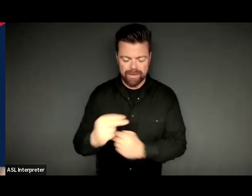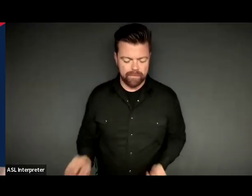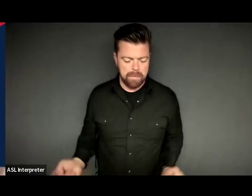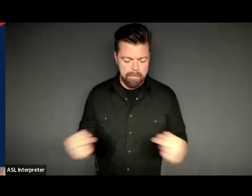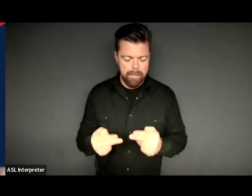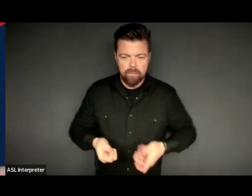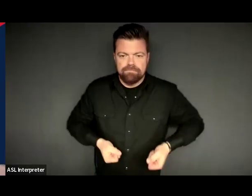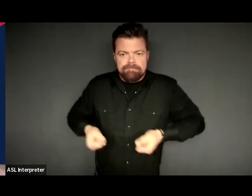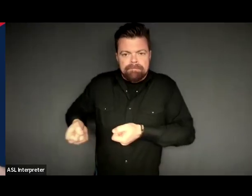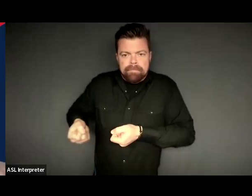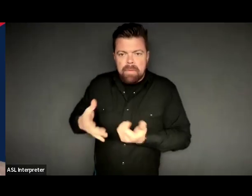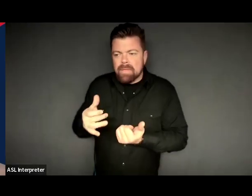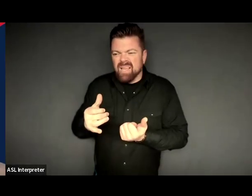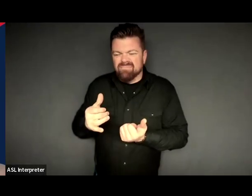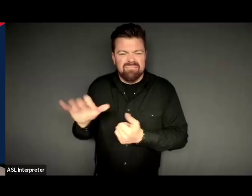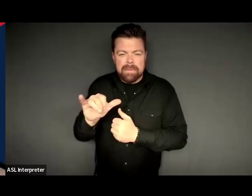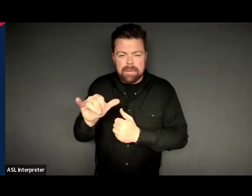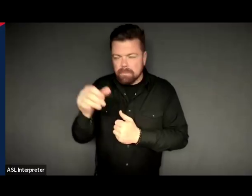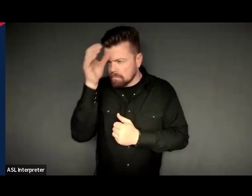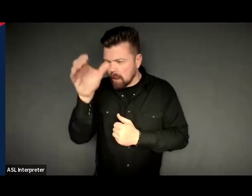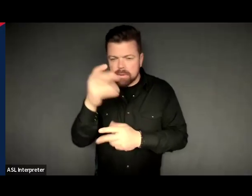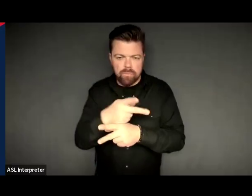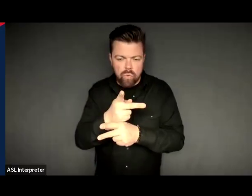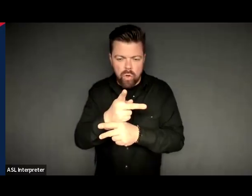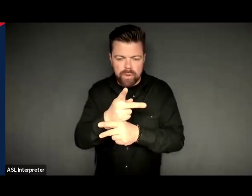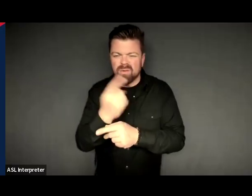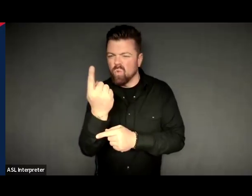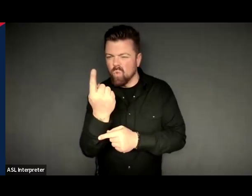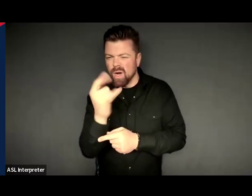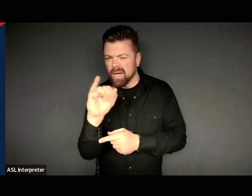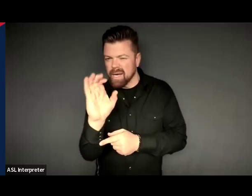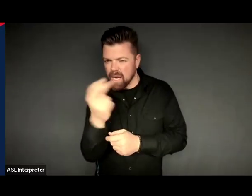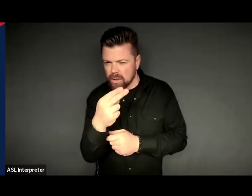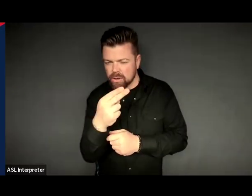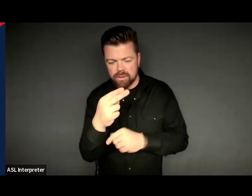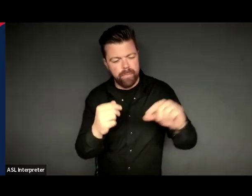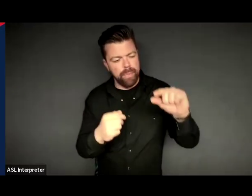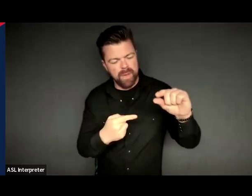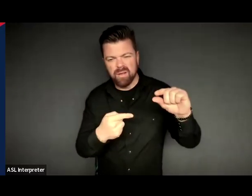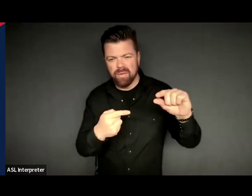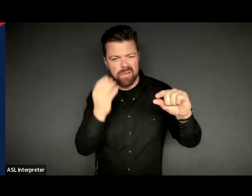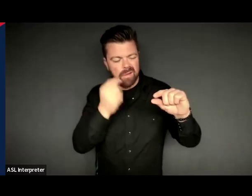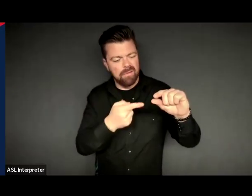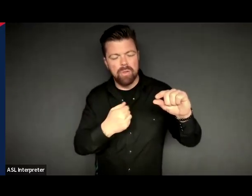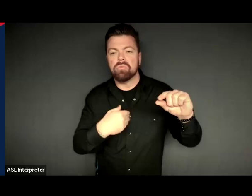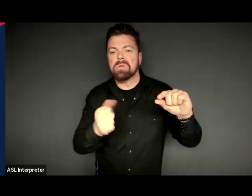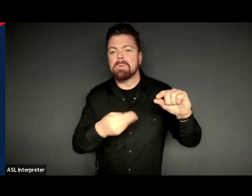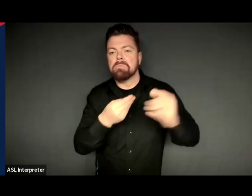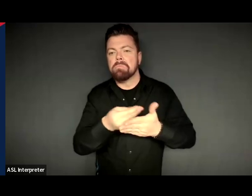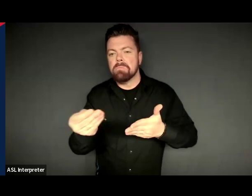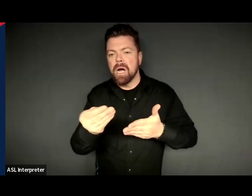it's about an inch wide. And you Velcro these loops. You can buy them on the Amazon or whatever. Um,